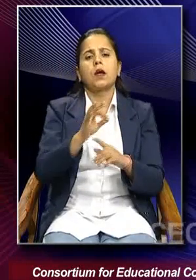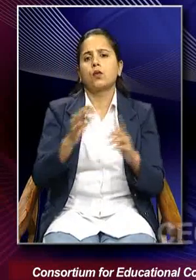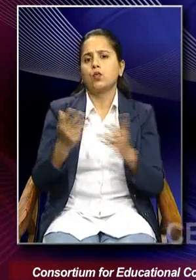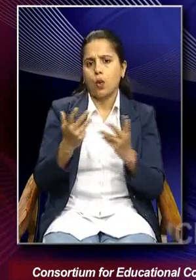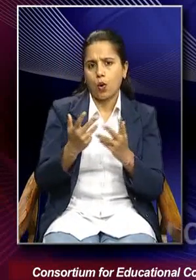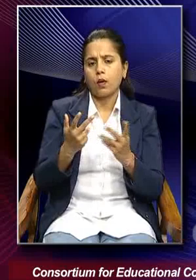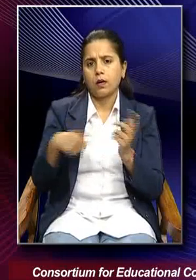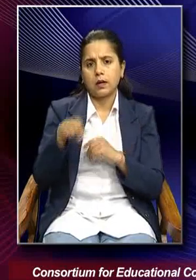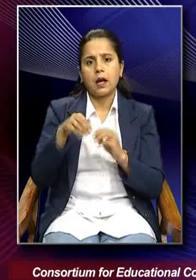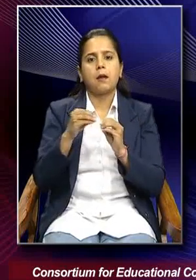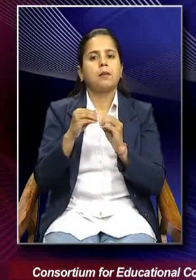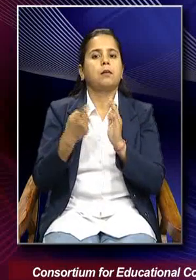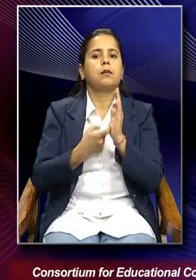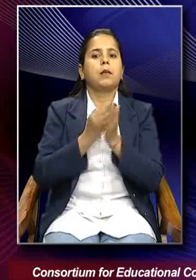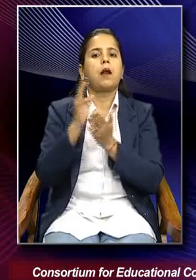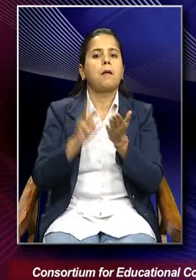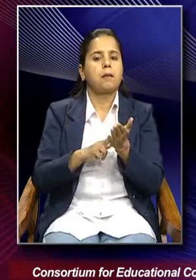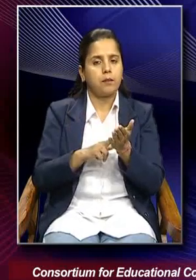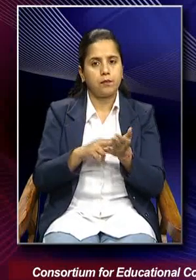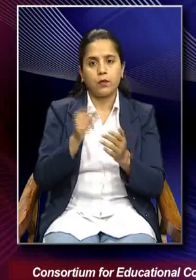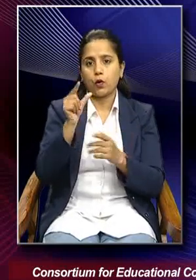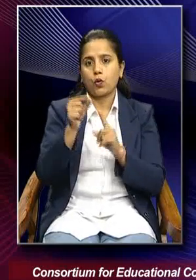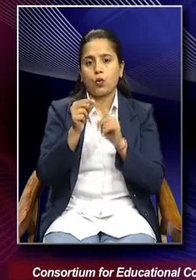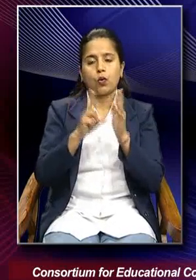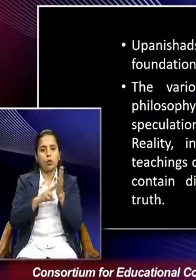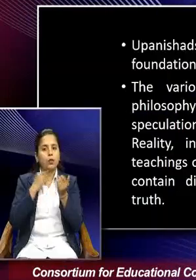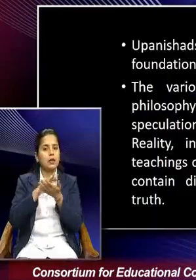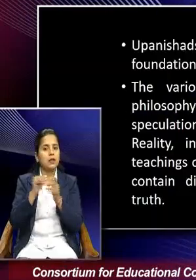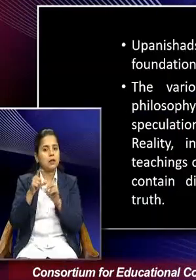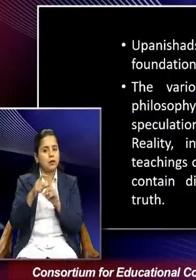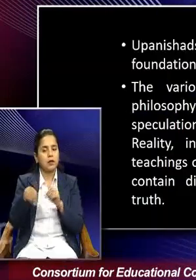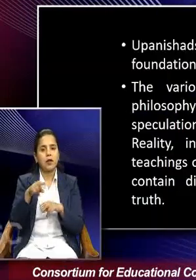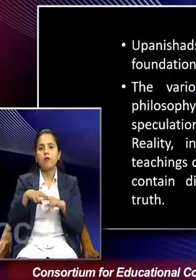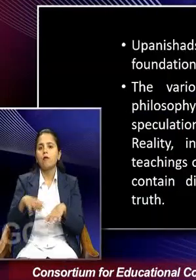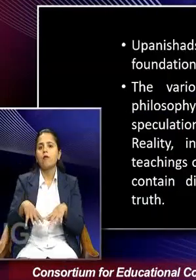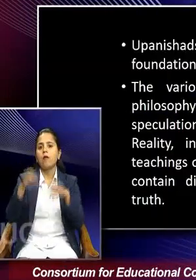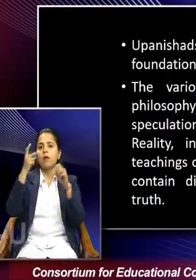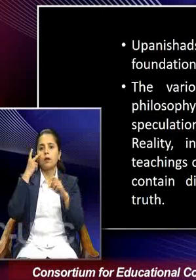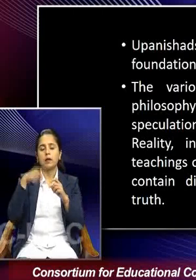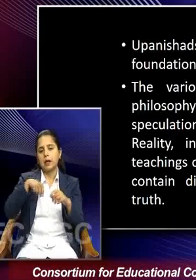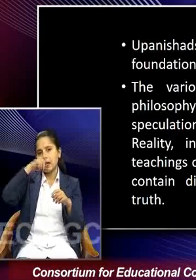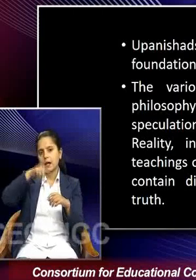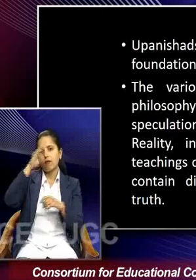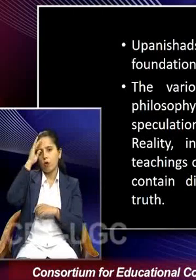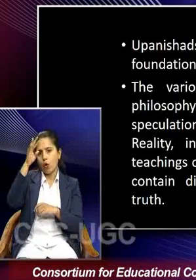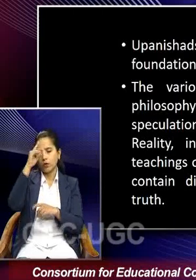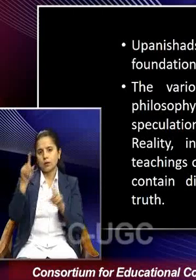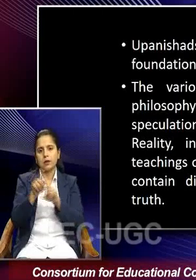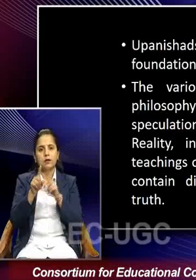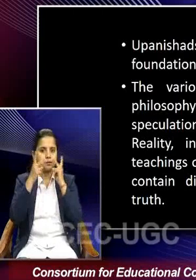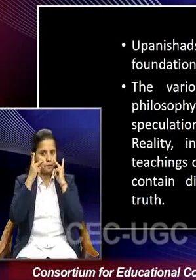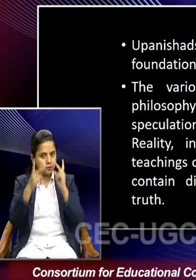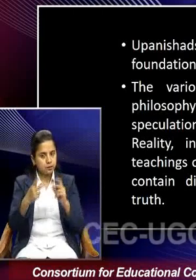the Brahman. So Upanishads are considered as the foundation of Indian philosophy.